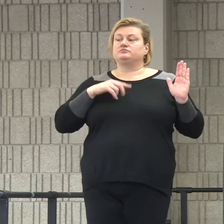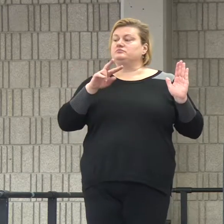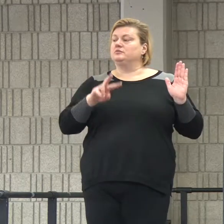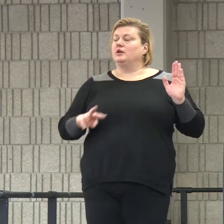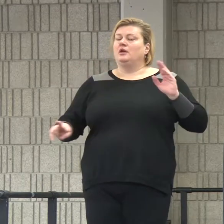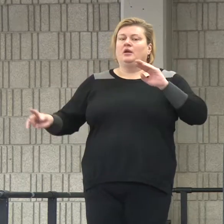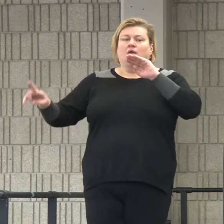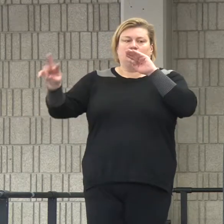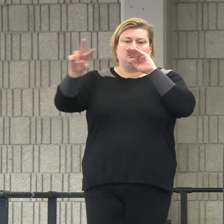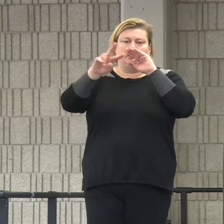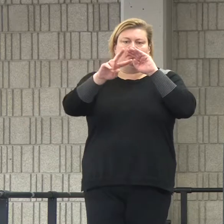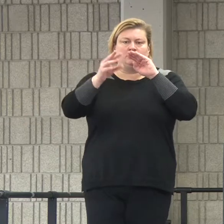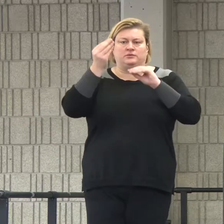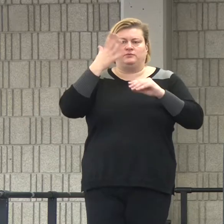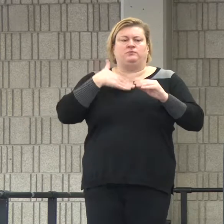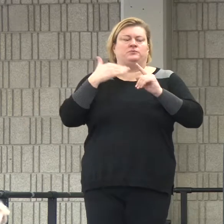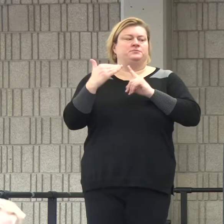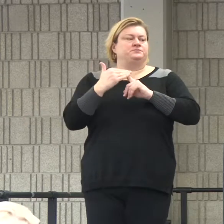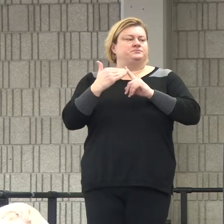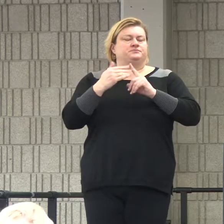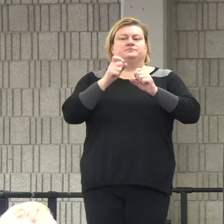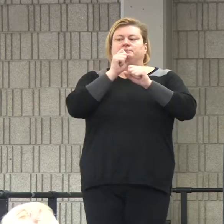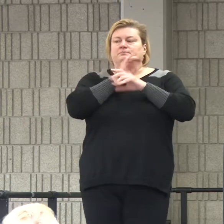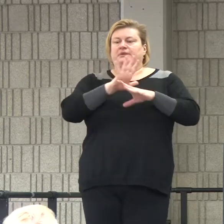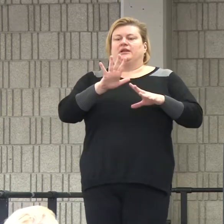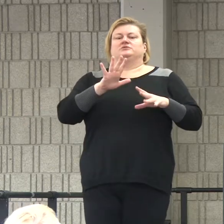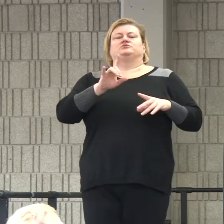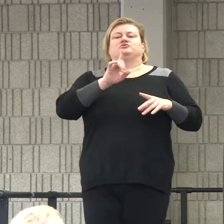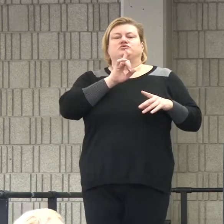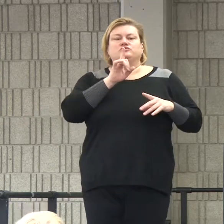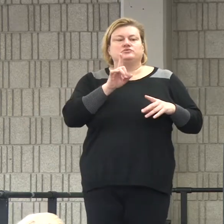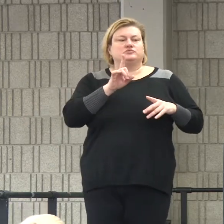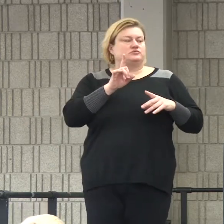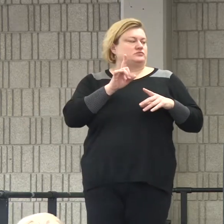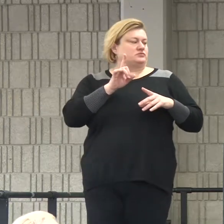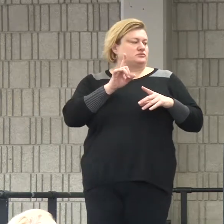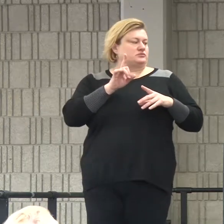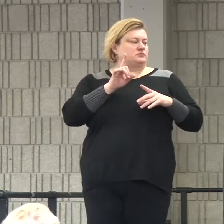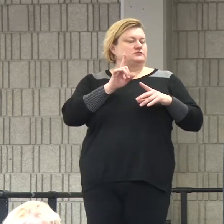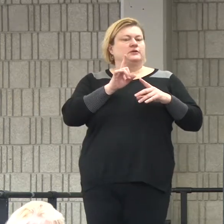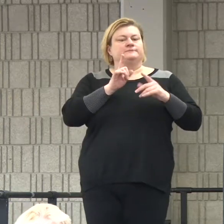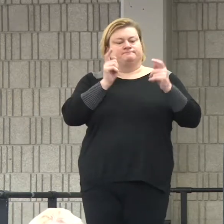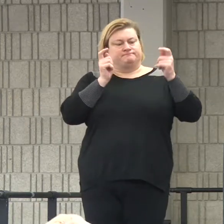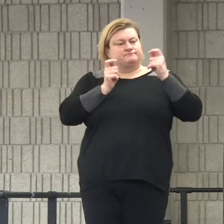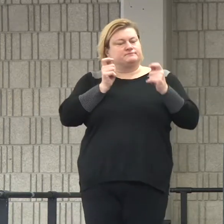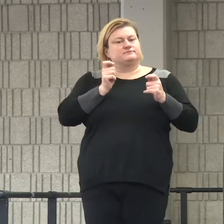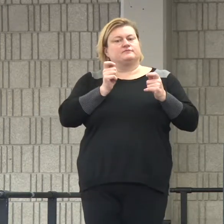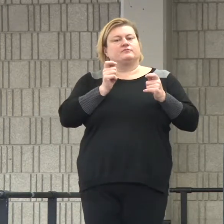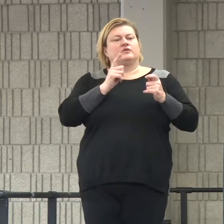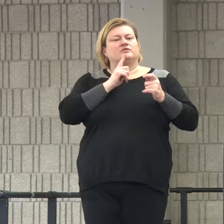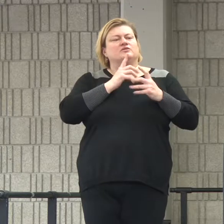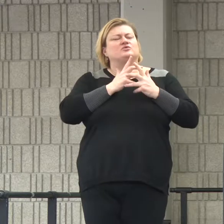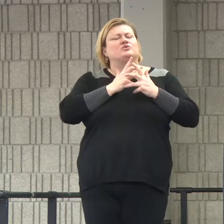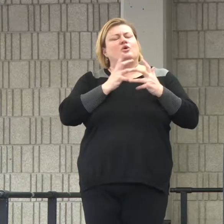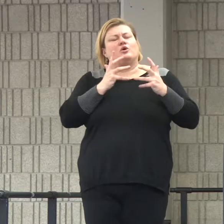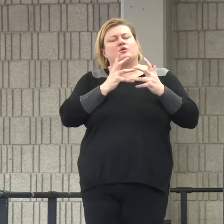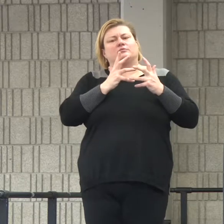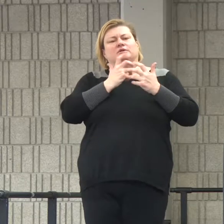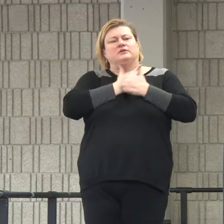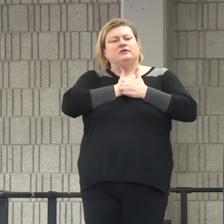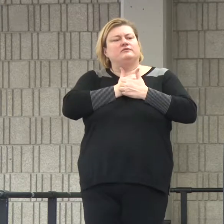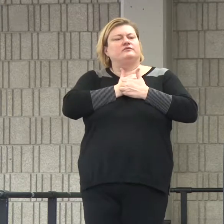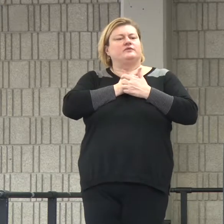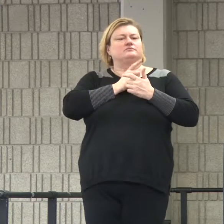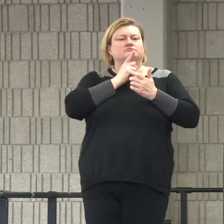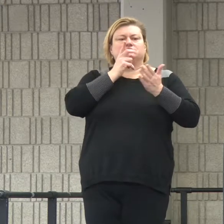room, I am reminded of how blessed I am to have truly been groomed by so many loving, genuine, thoughtful